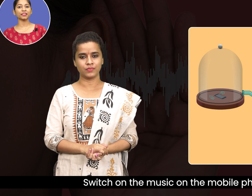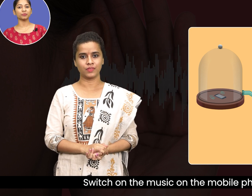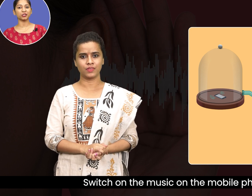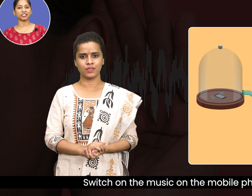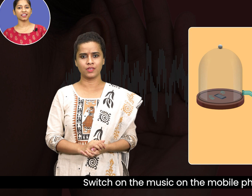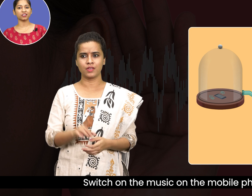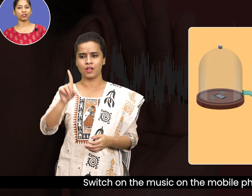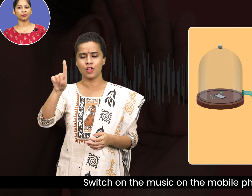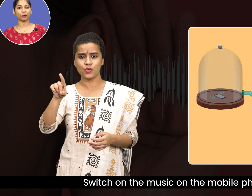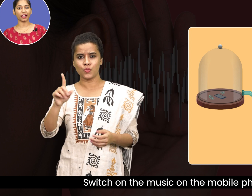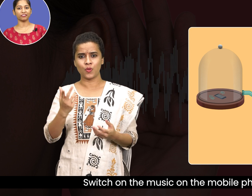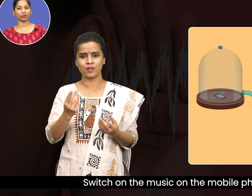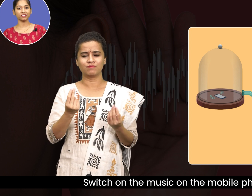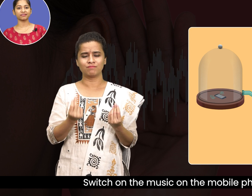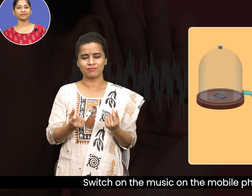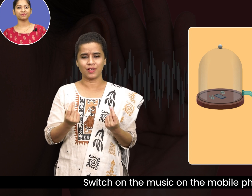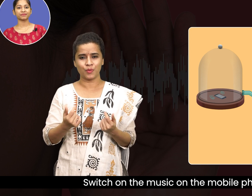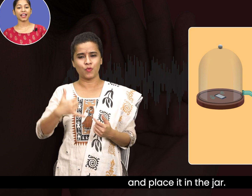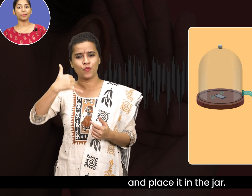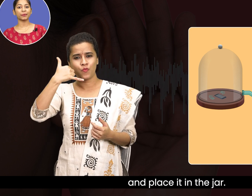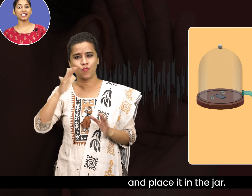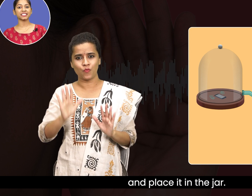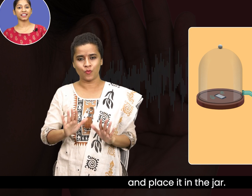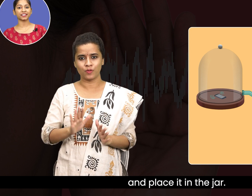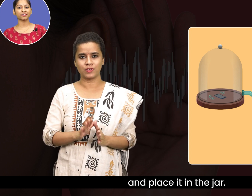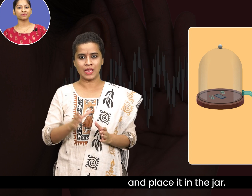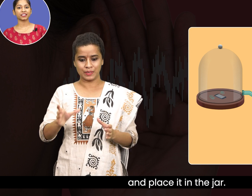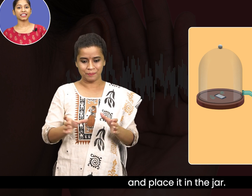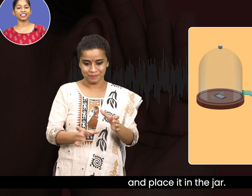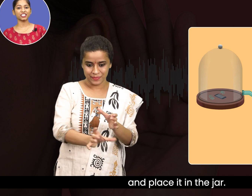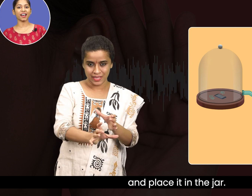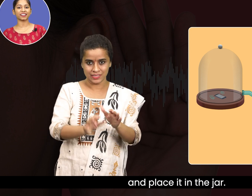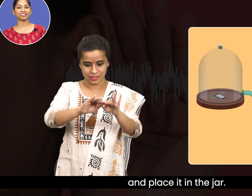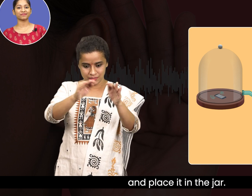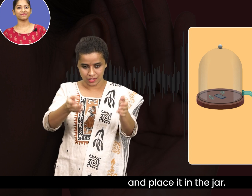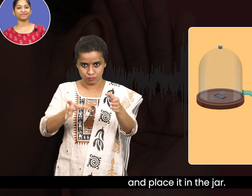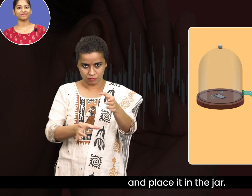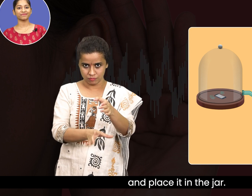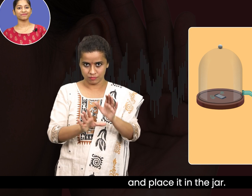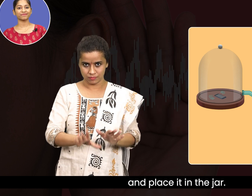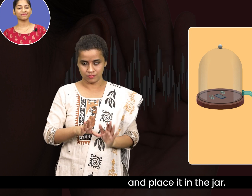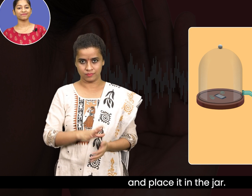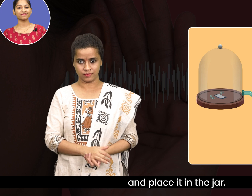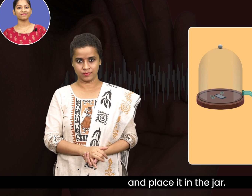Switch on the music on the mobile phone and place it in the jar.